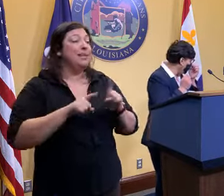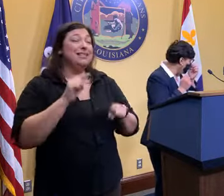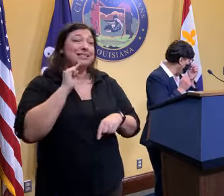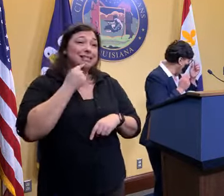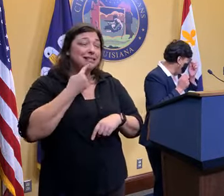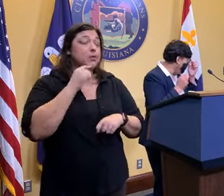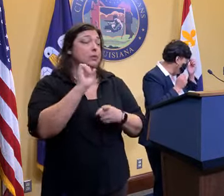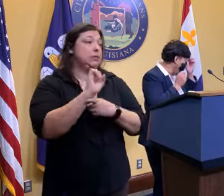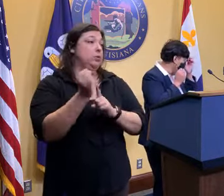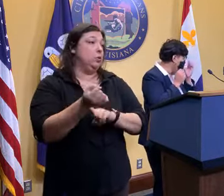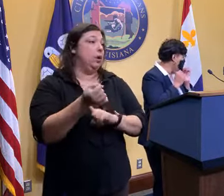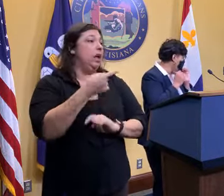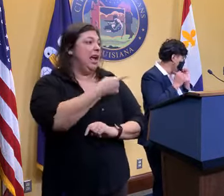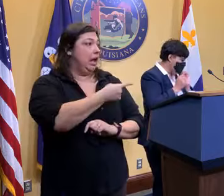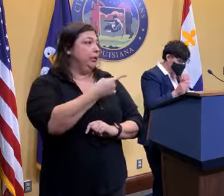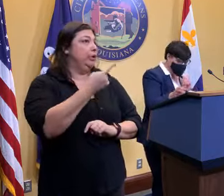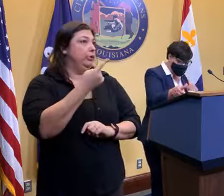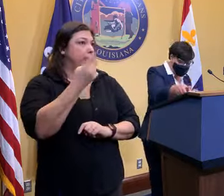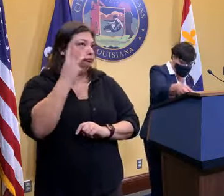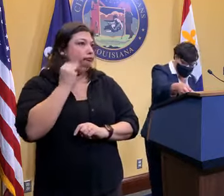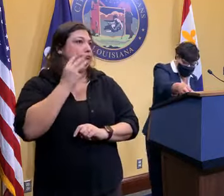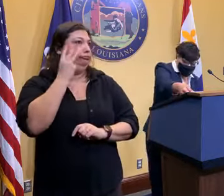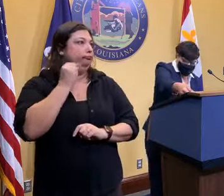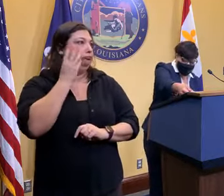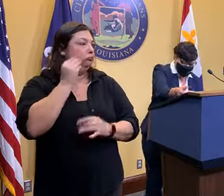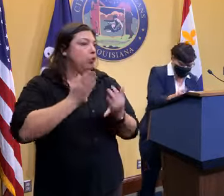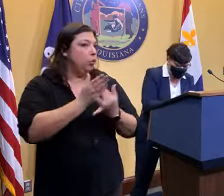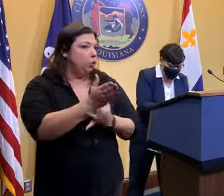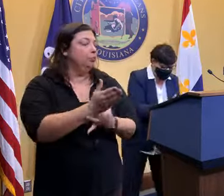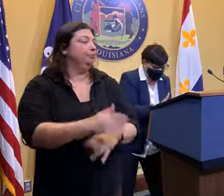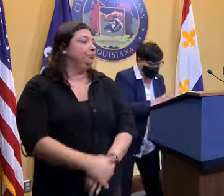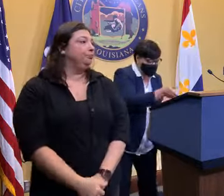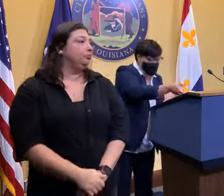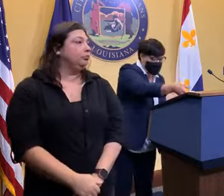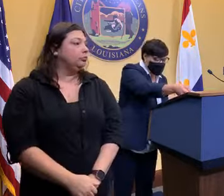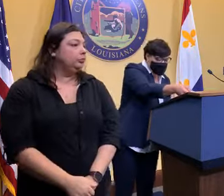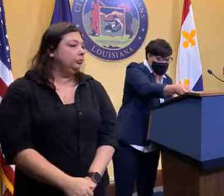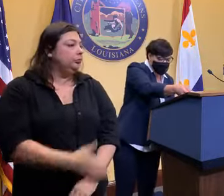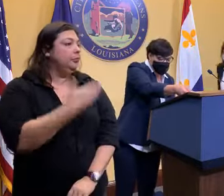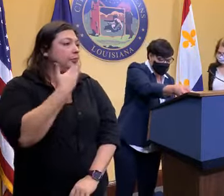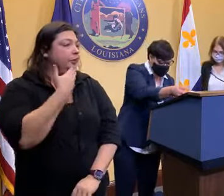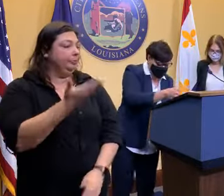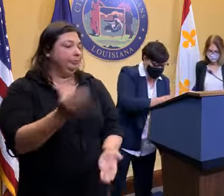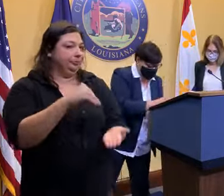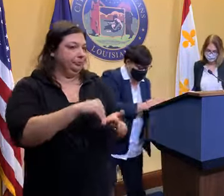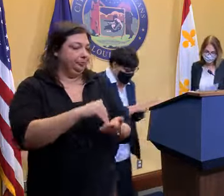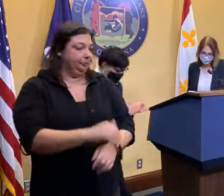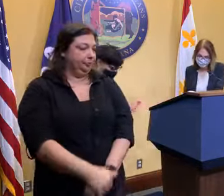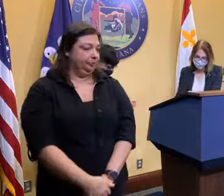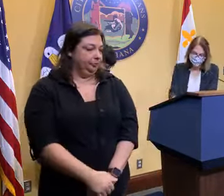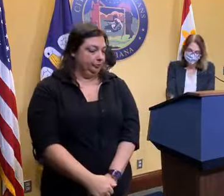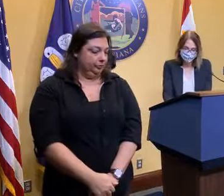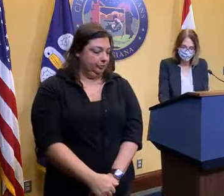serious stuff. And you've been in the trenches every step of the way. So come on up, and thank you again.